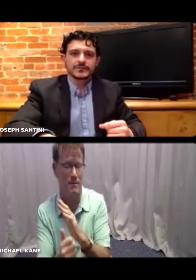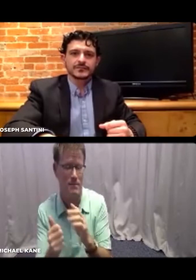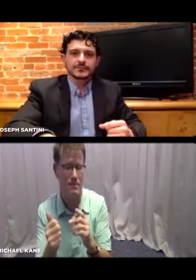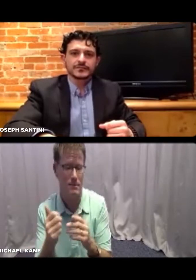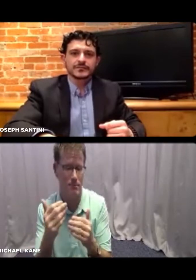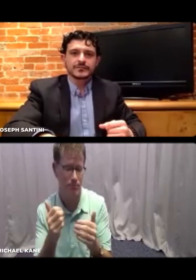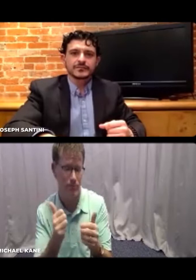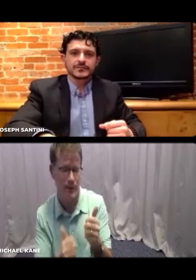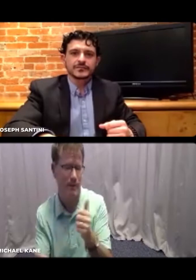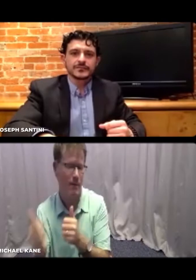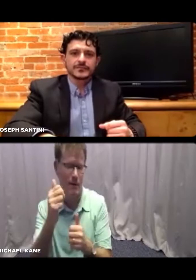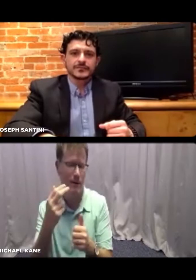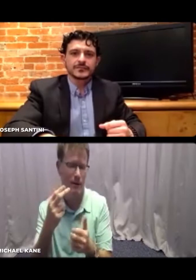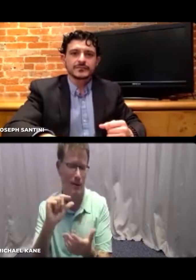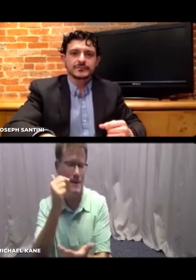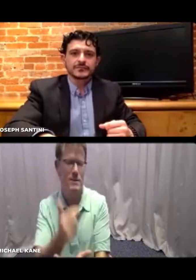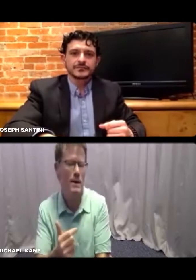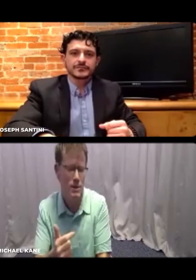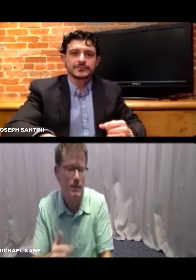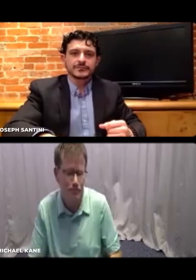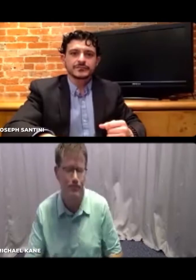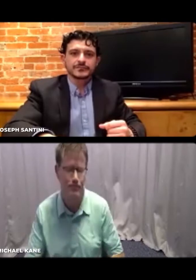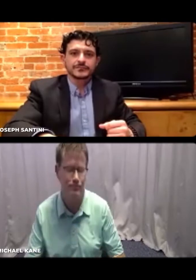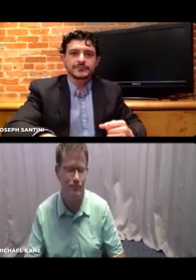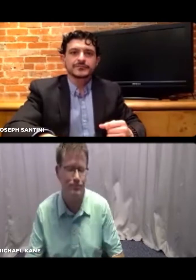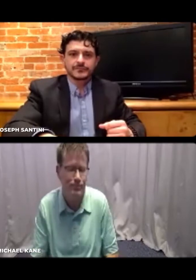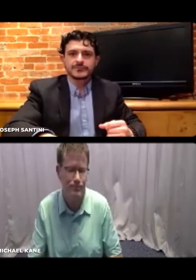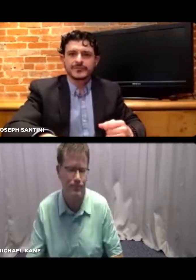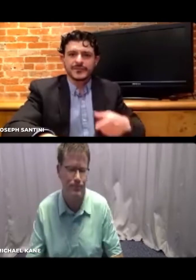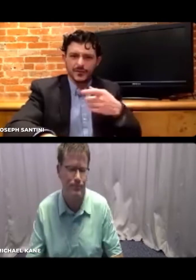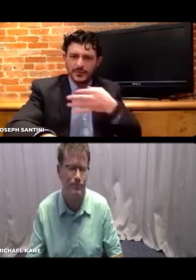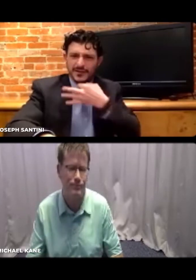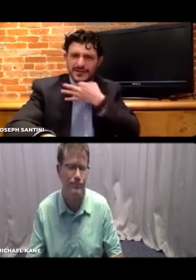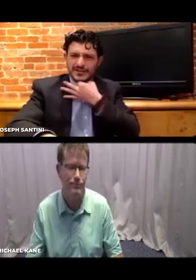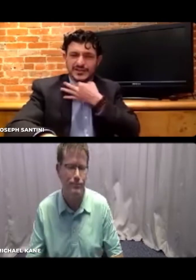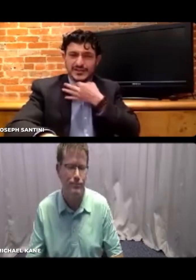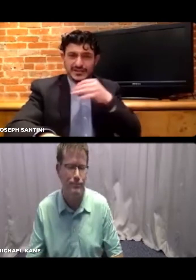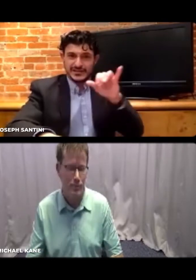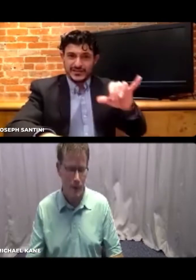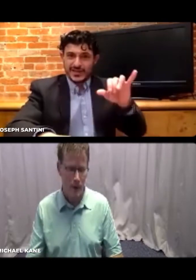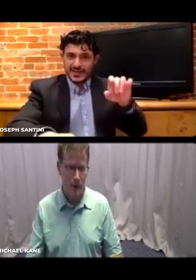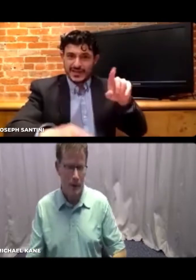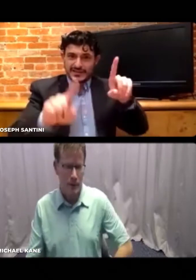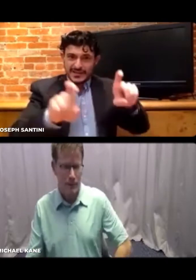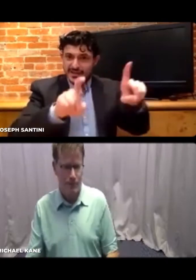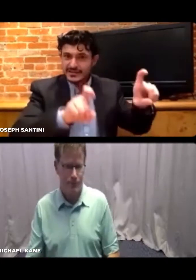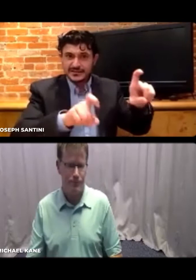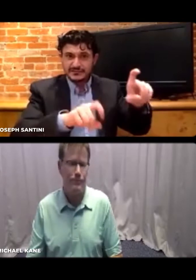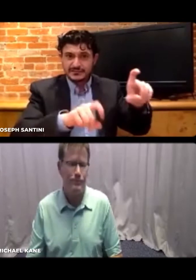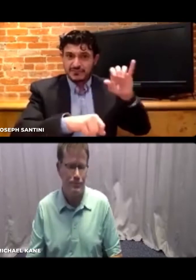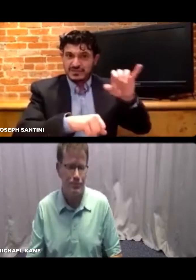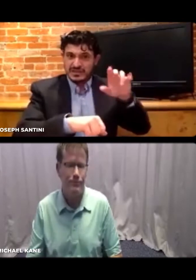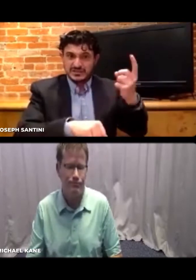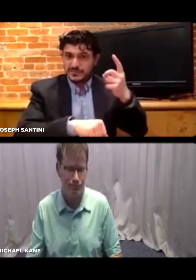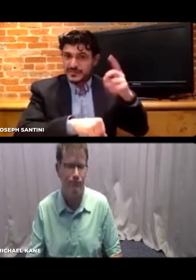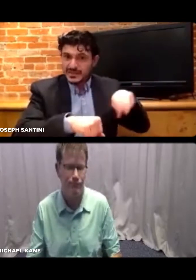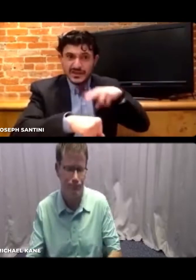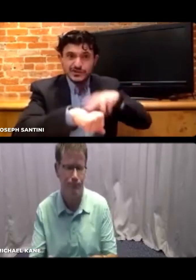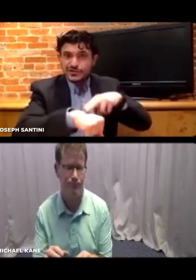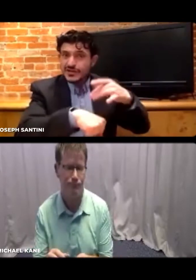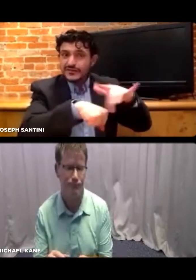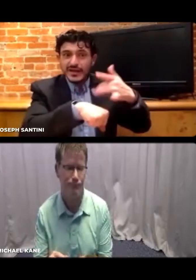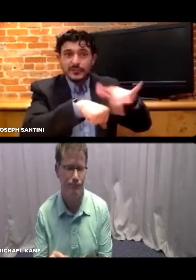beyond graduation for whatever their goals are. Mike, I'm curious, that testing you offer, is that